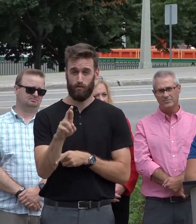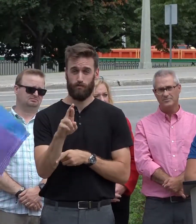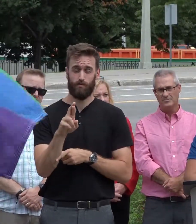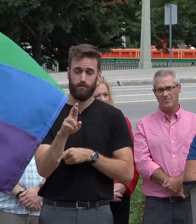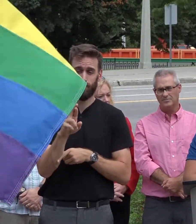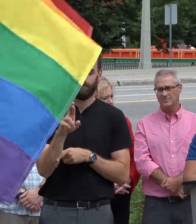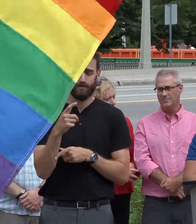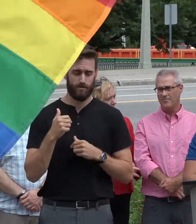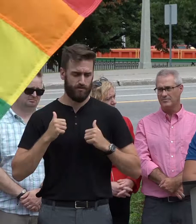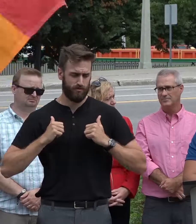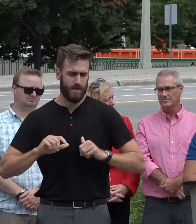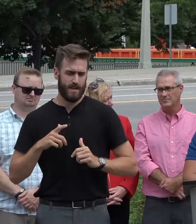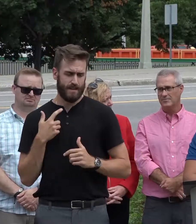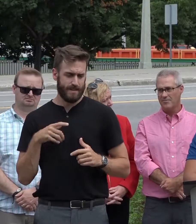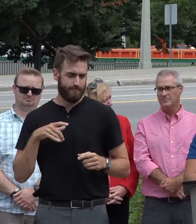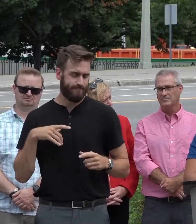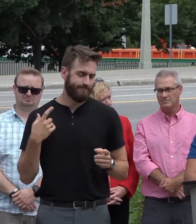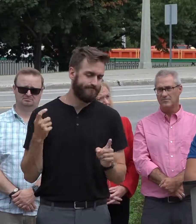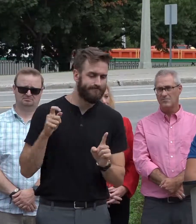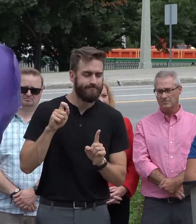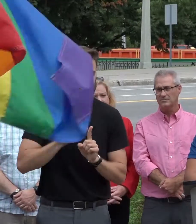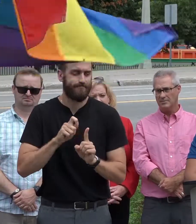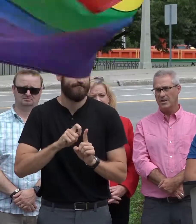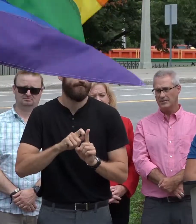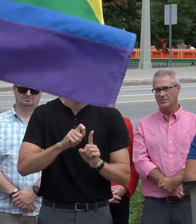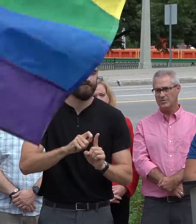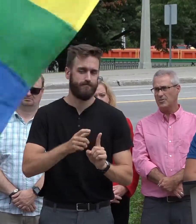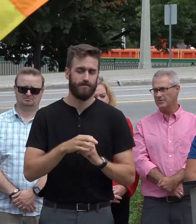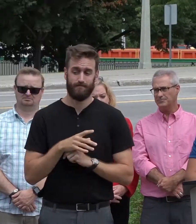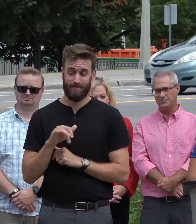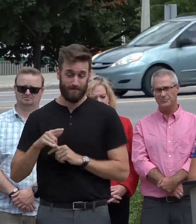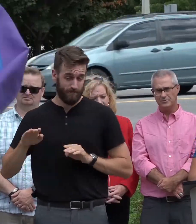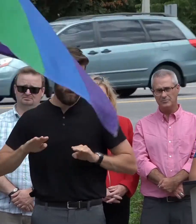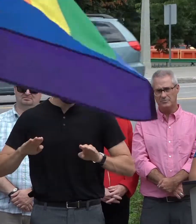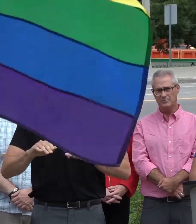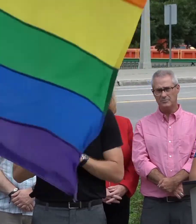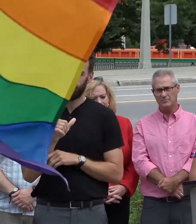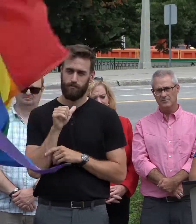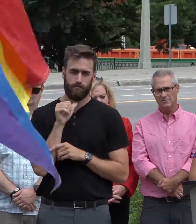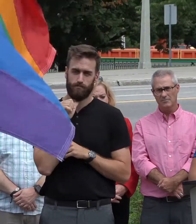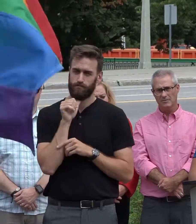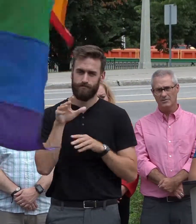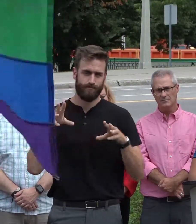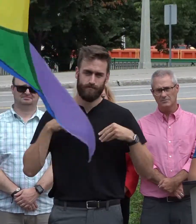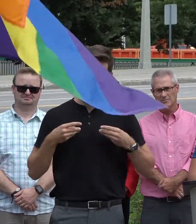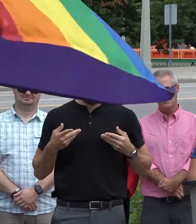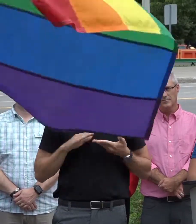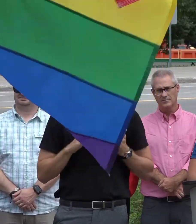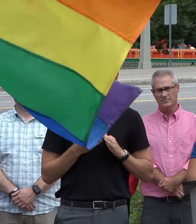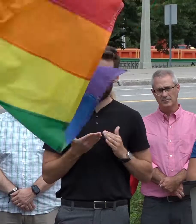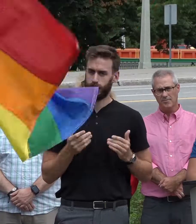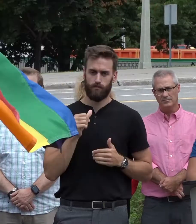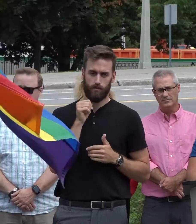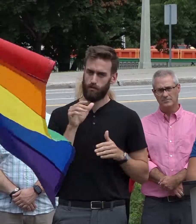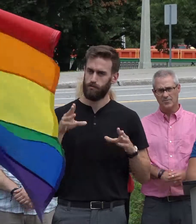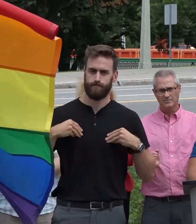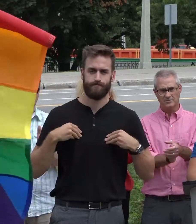event, spewing hatred and violence. These actions have no place in our community.